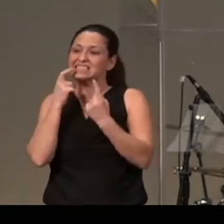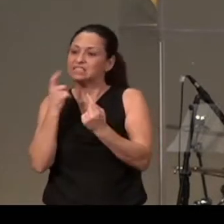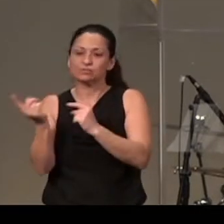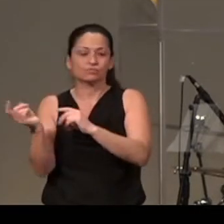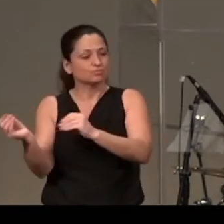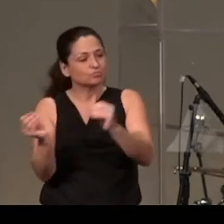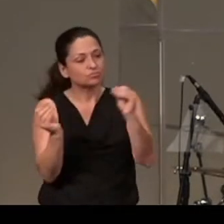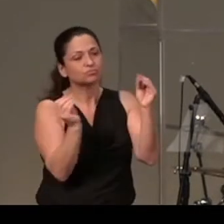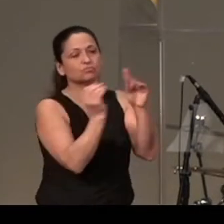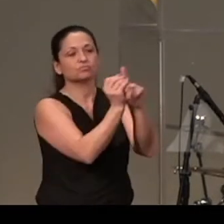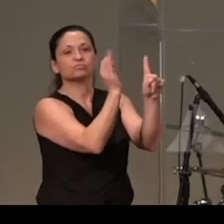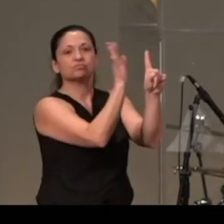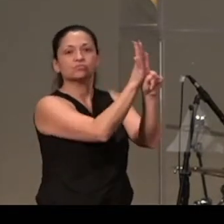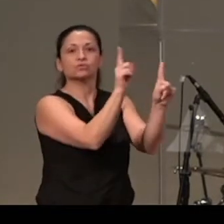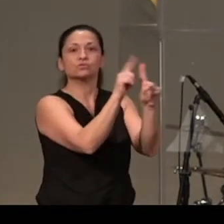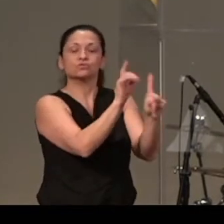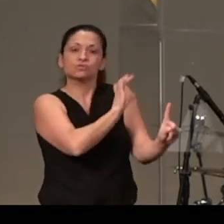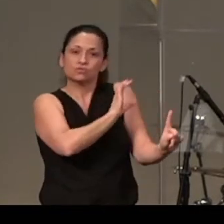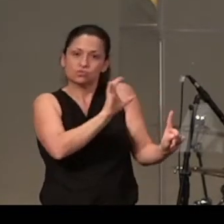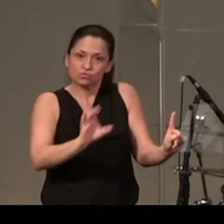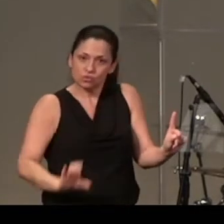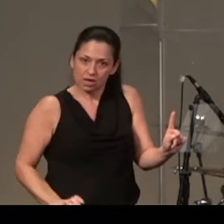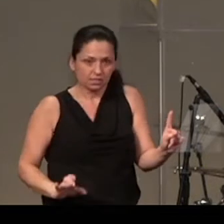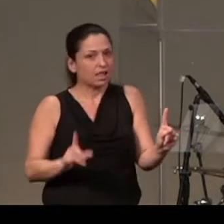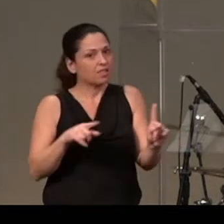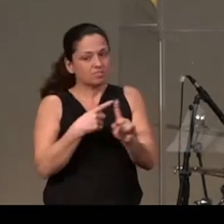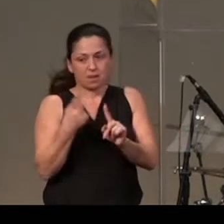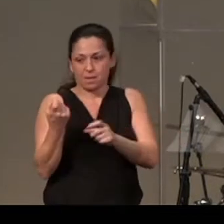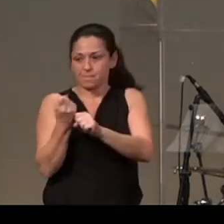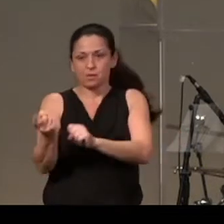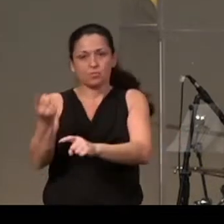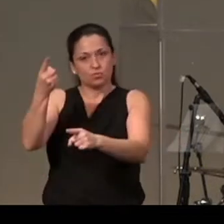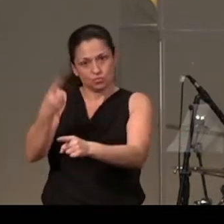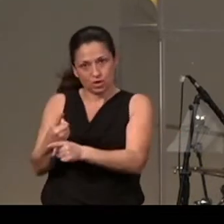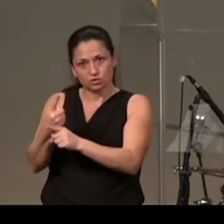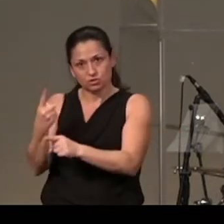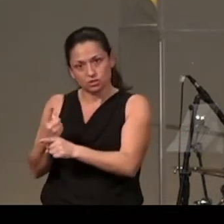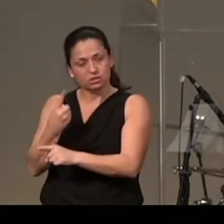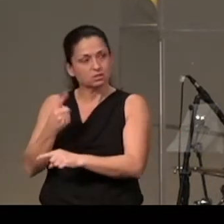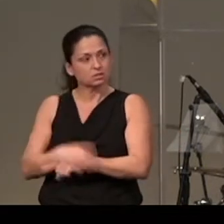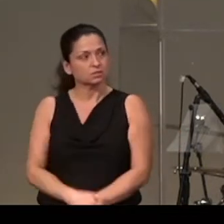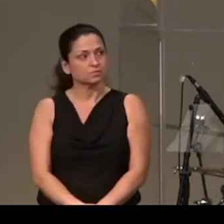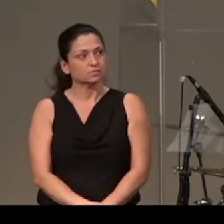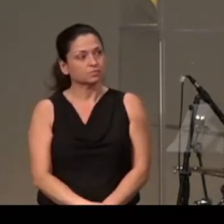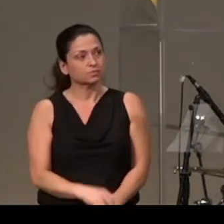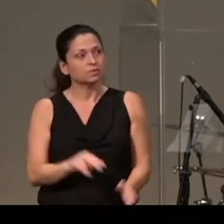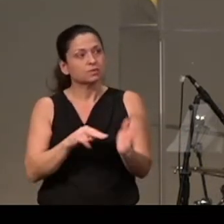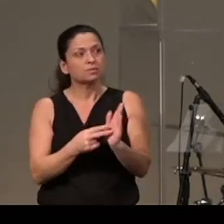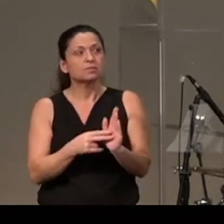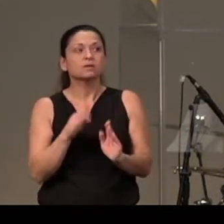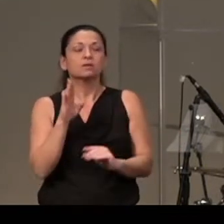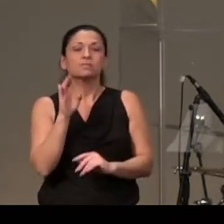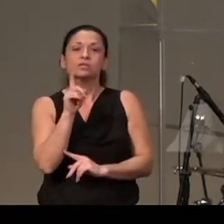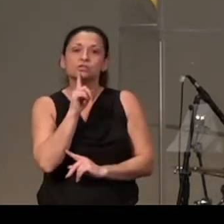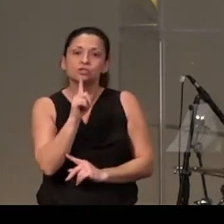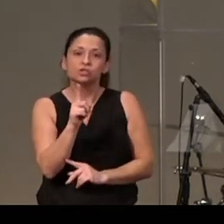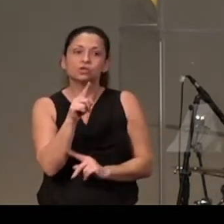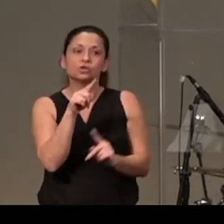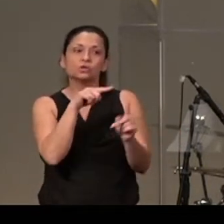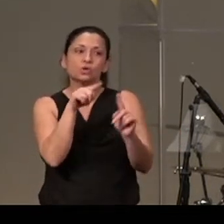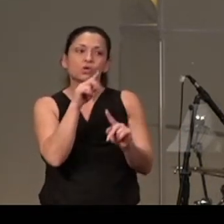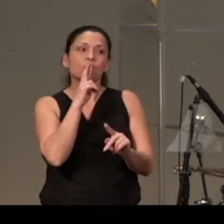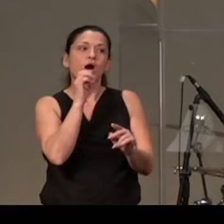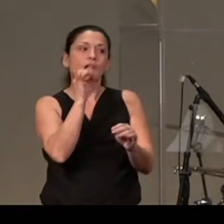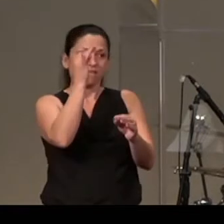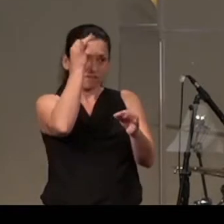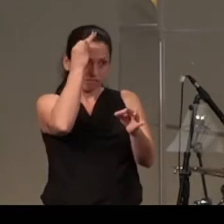Christ's righteousness was imputed to him, and he was righteous. Therefore, be sure that it is those who are of faith who are the sons